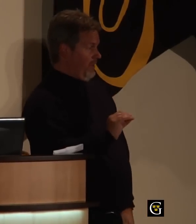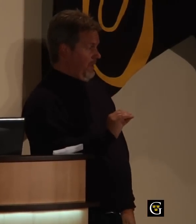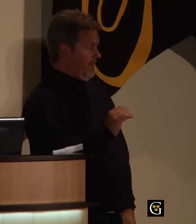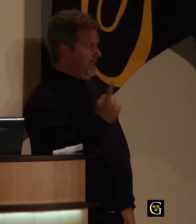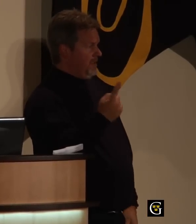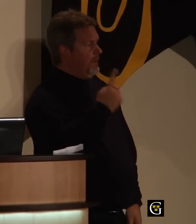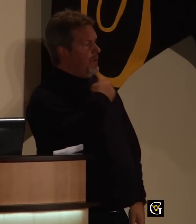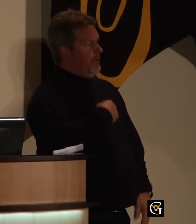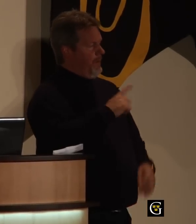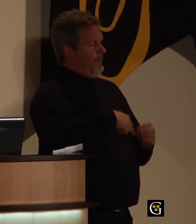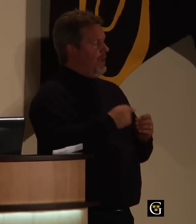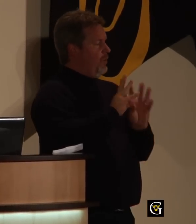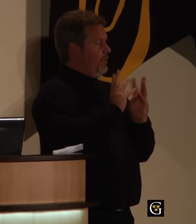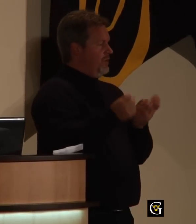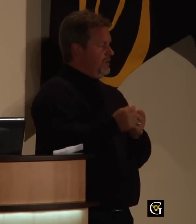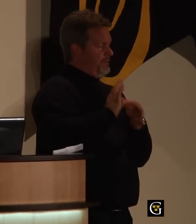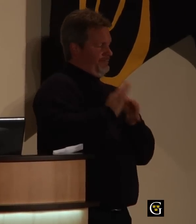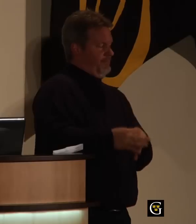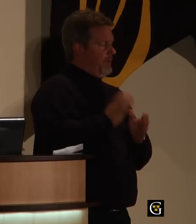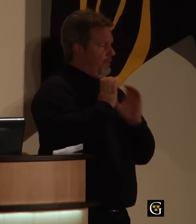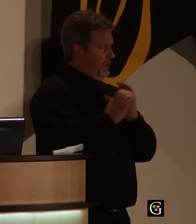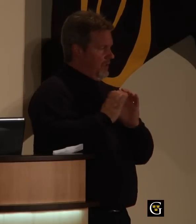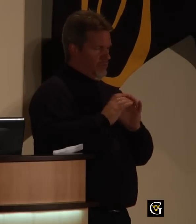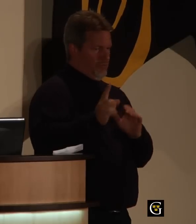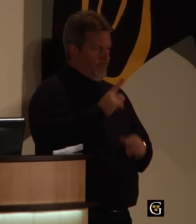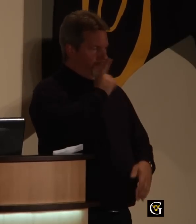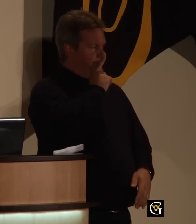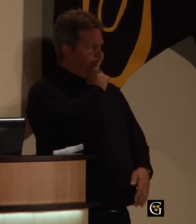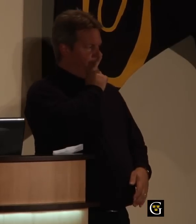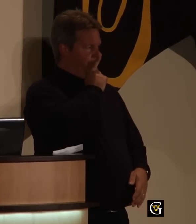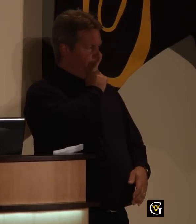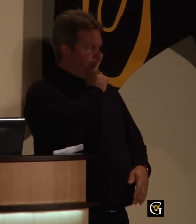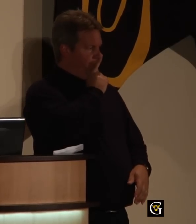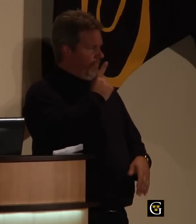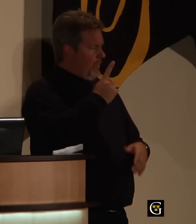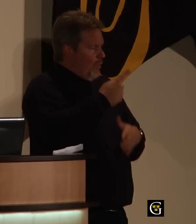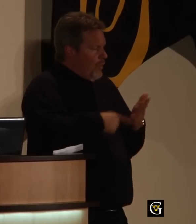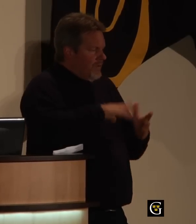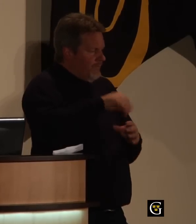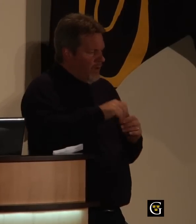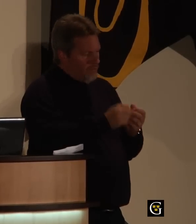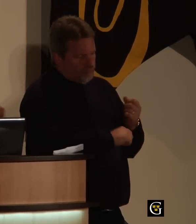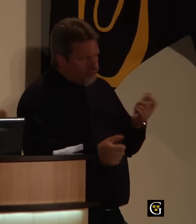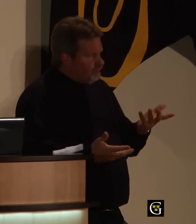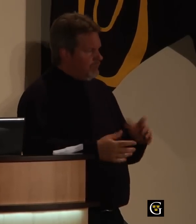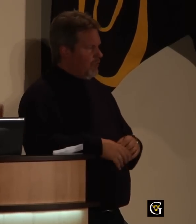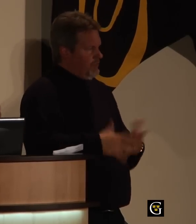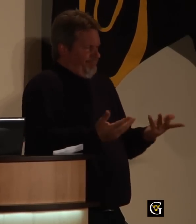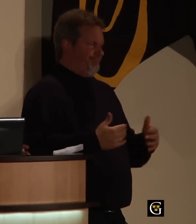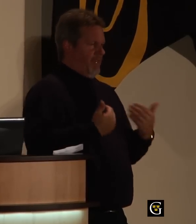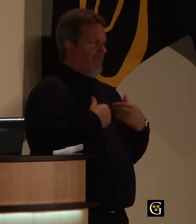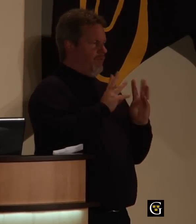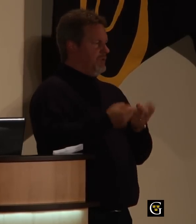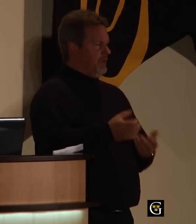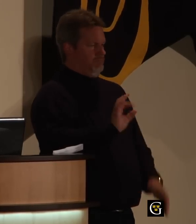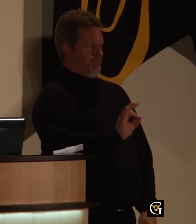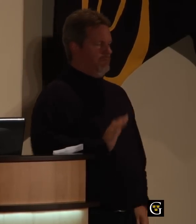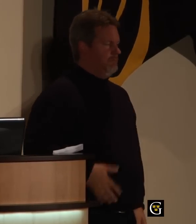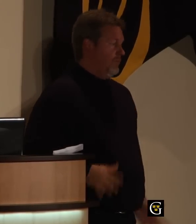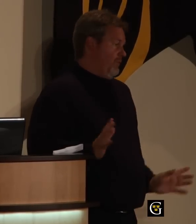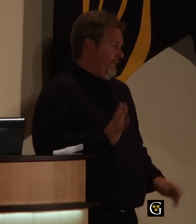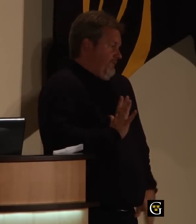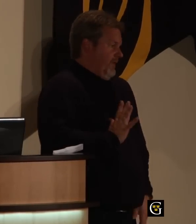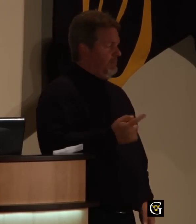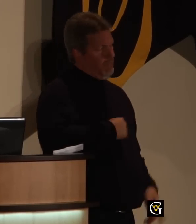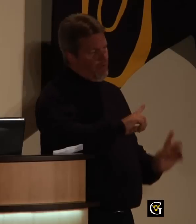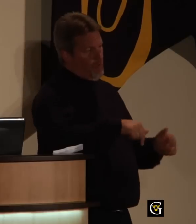about communication. She didn't tell me anything about the workshops. She just told me that they existed. And I was like, what the heck? I'll grab it. If I don't like